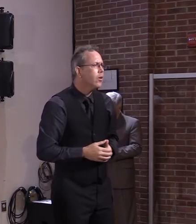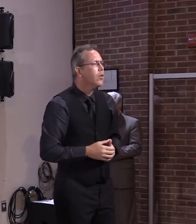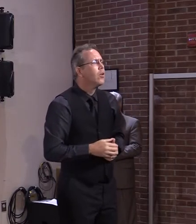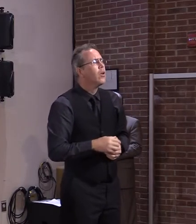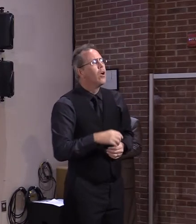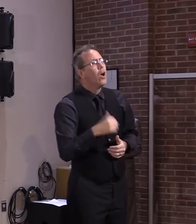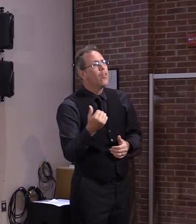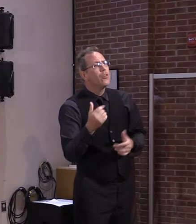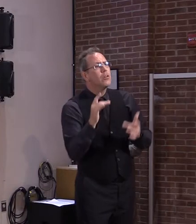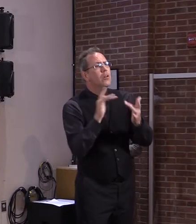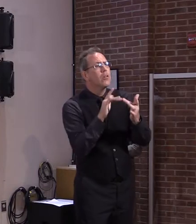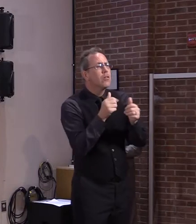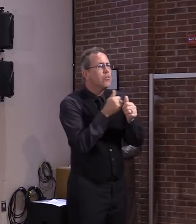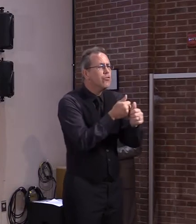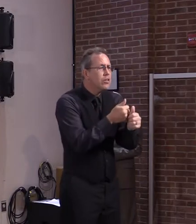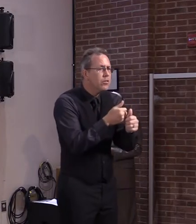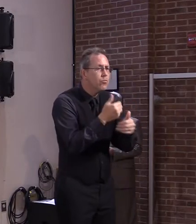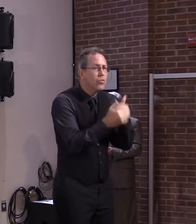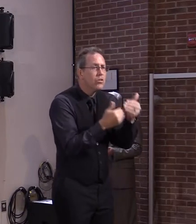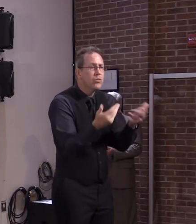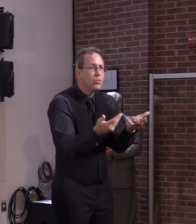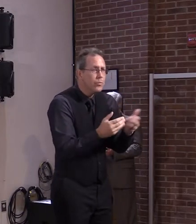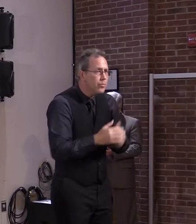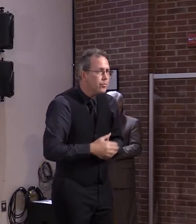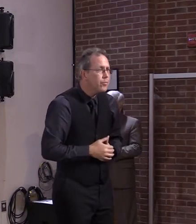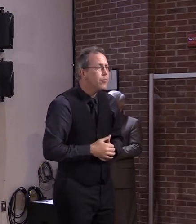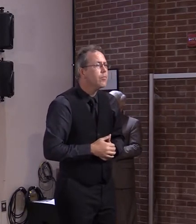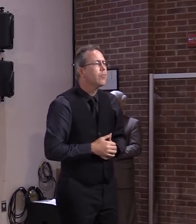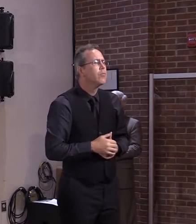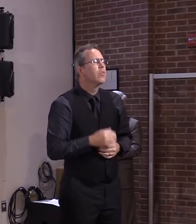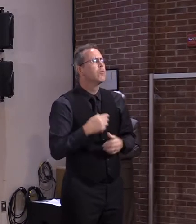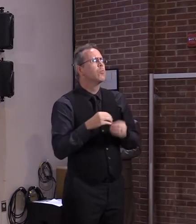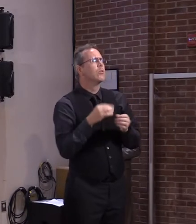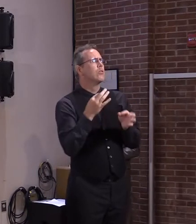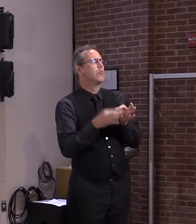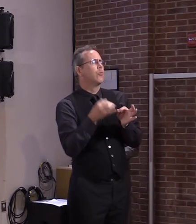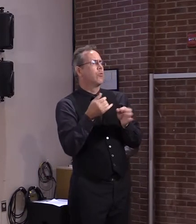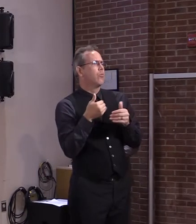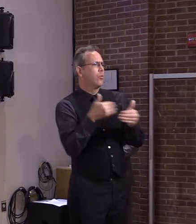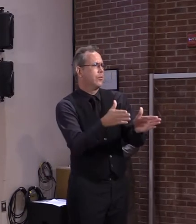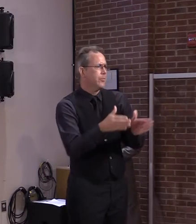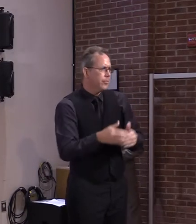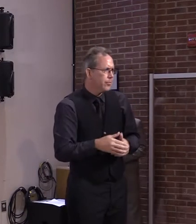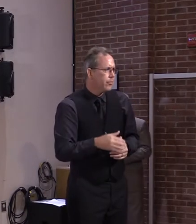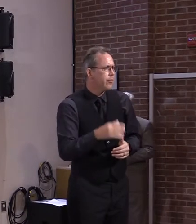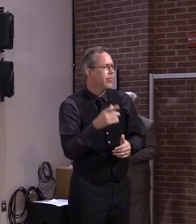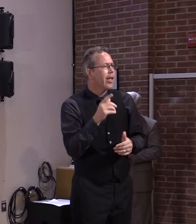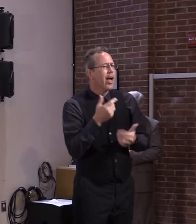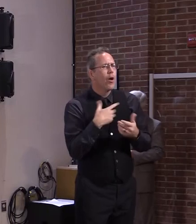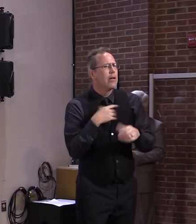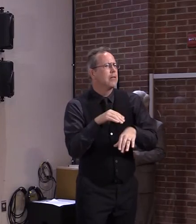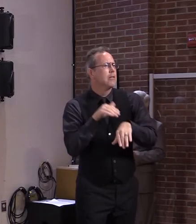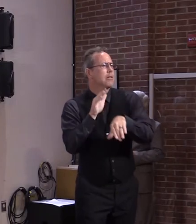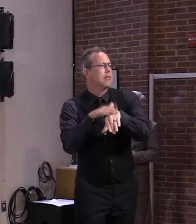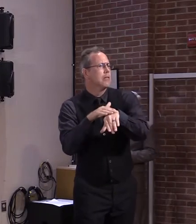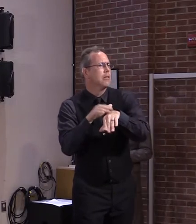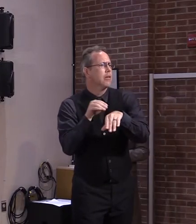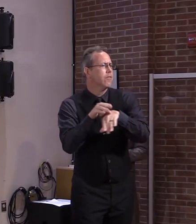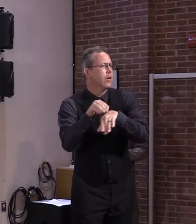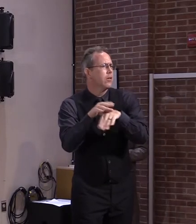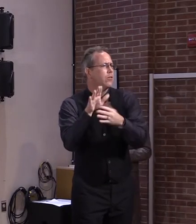and try to help provide further guidance to schools. So I think the total picture